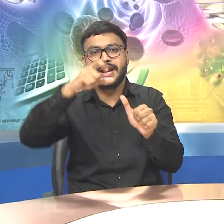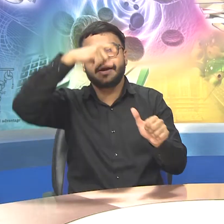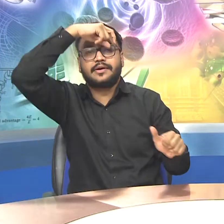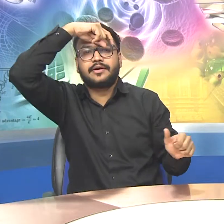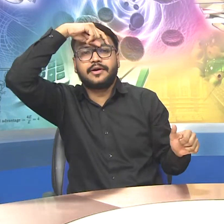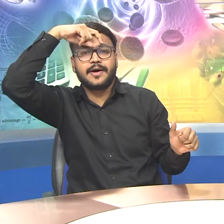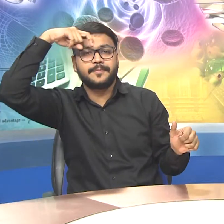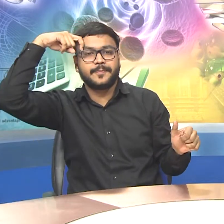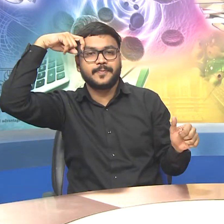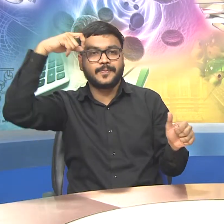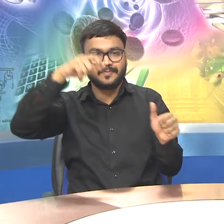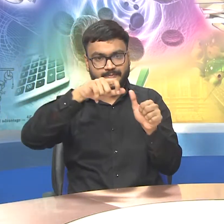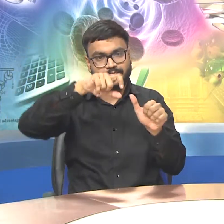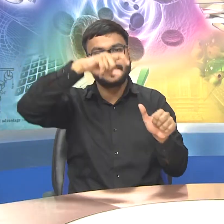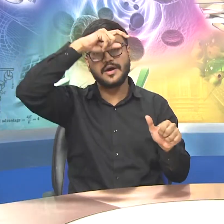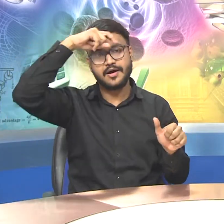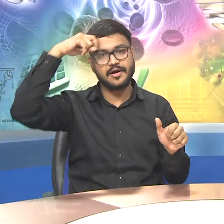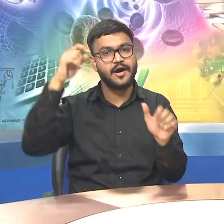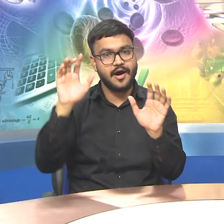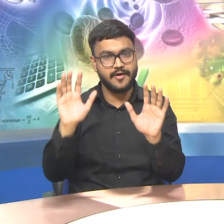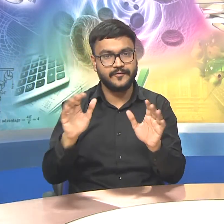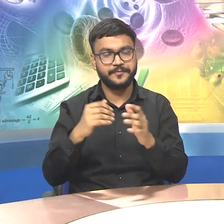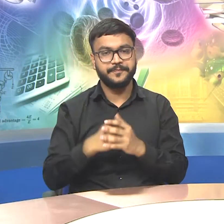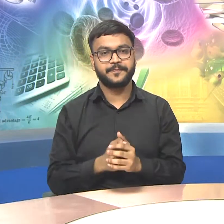And combining them, we get the sign of April.